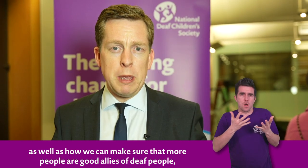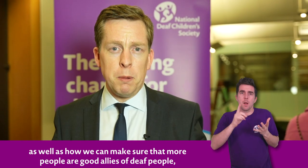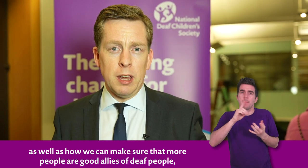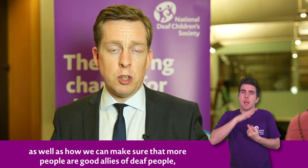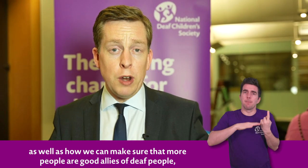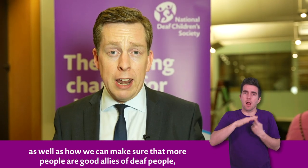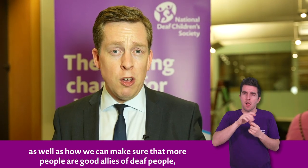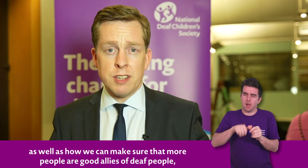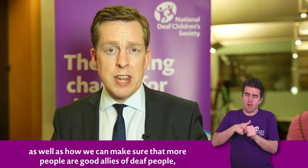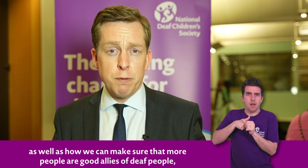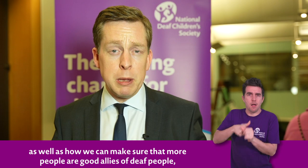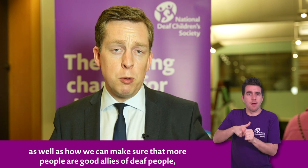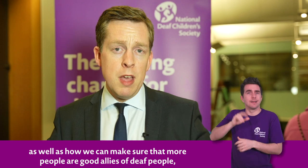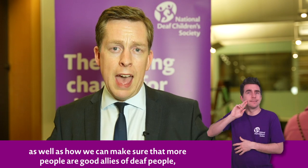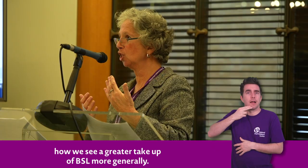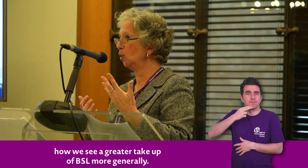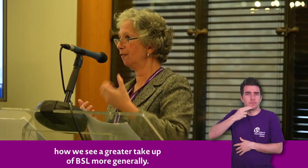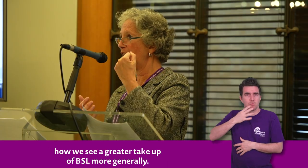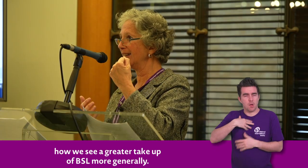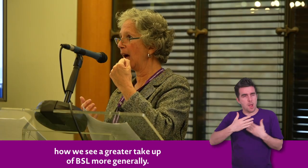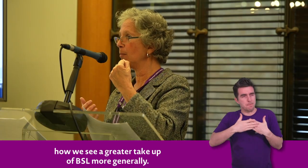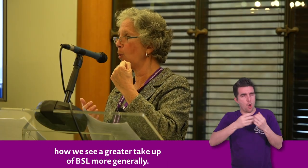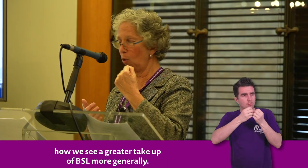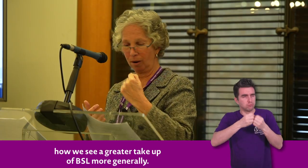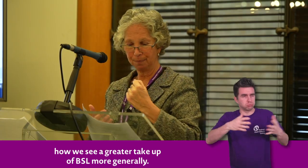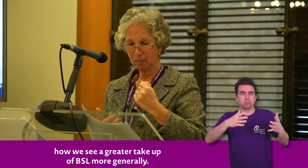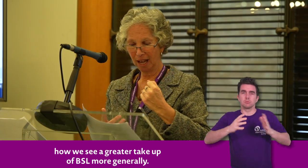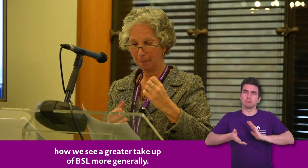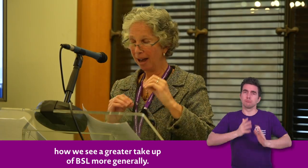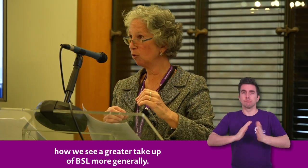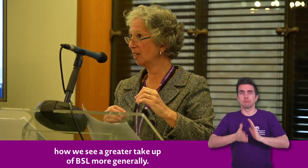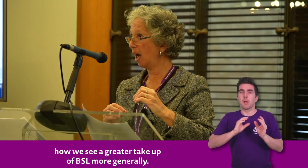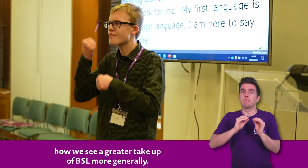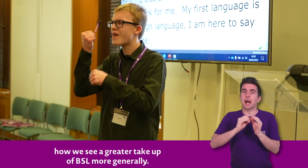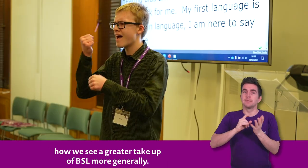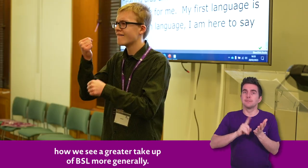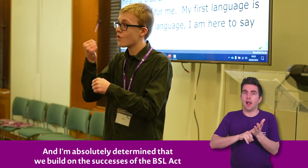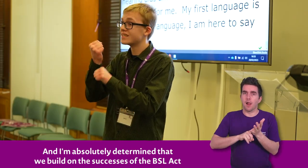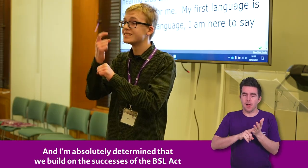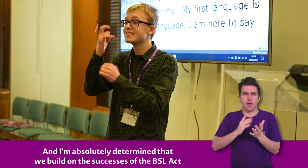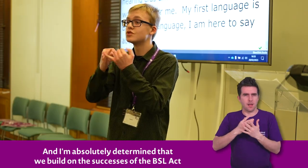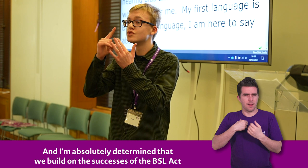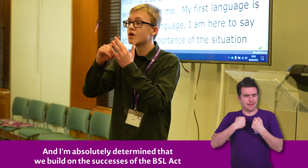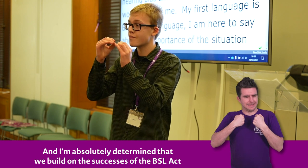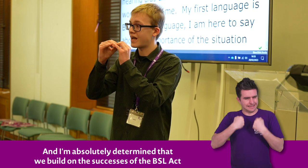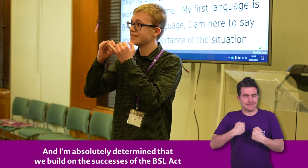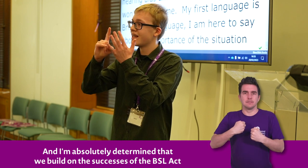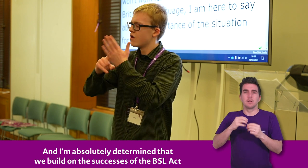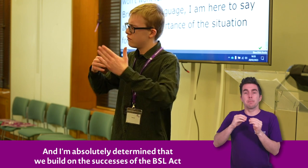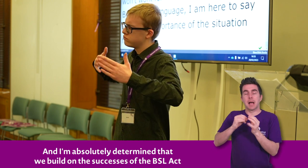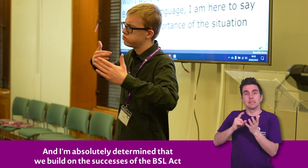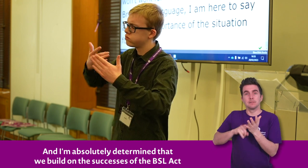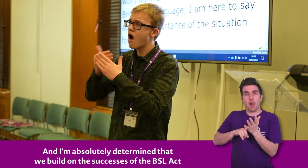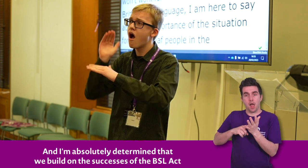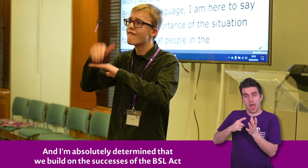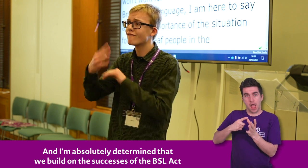more people are good allies of deaf people, how we see a greater take-up of BSL more generally. And I'm absolutely determined that